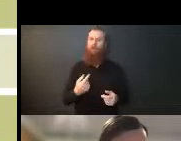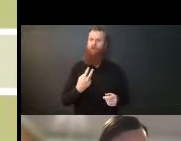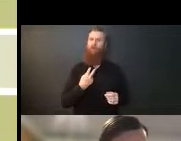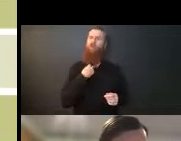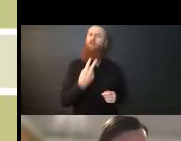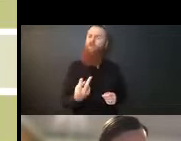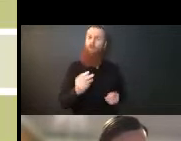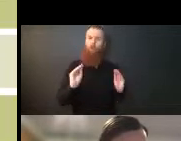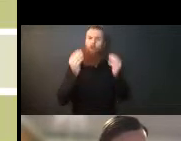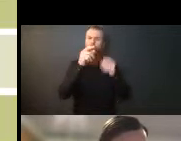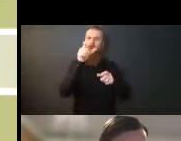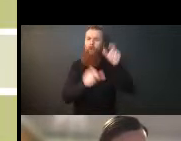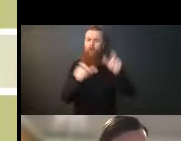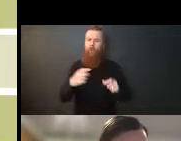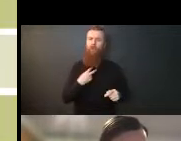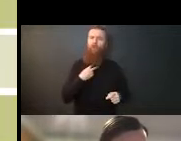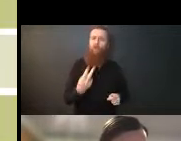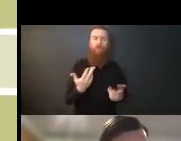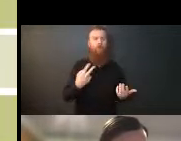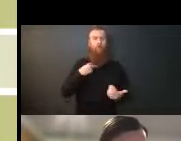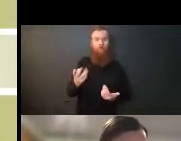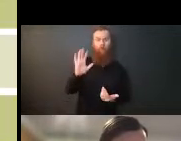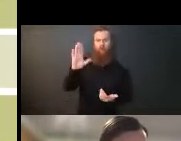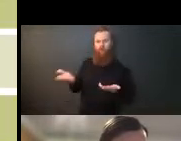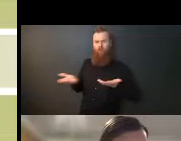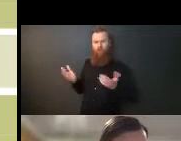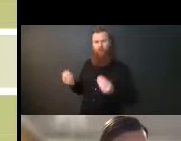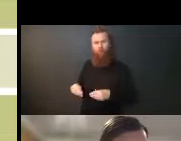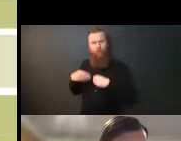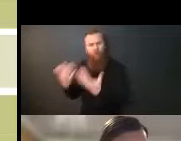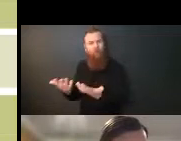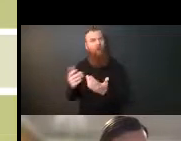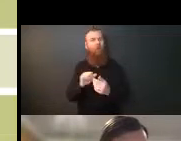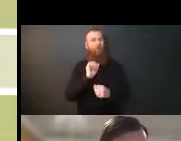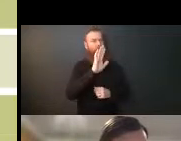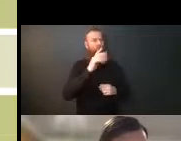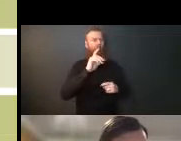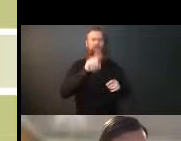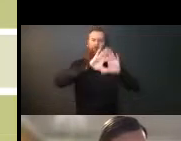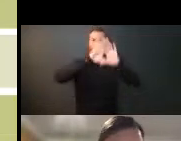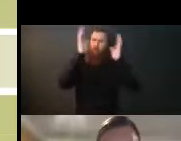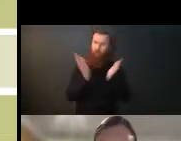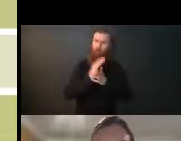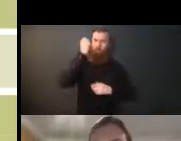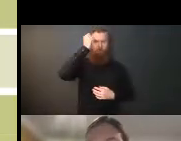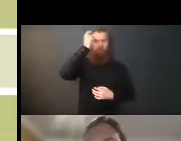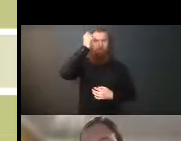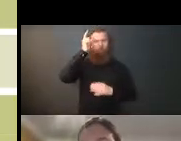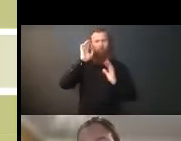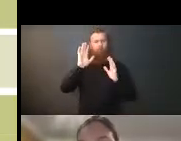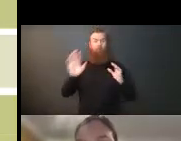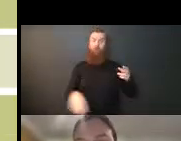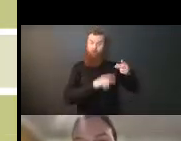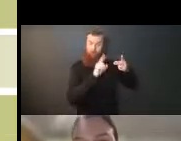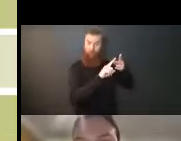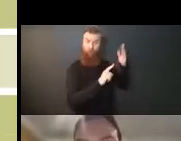providers. So getting a more of a holistic understanding around the theory. The second one will look at participatory research, because I